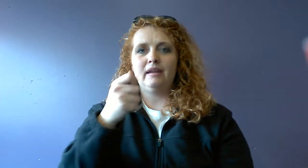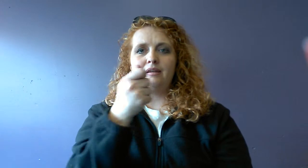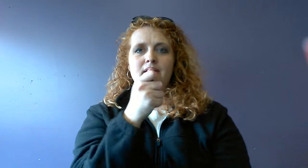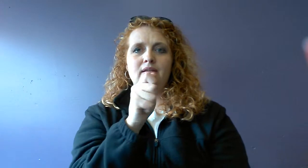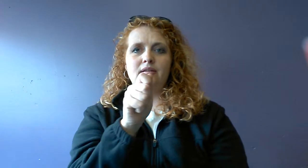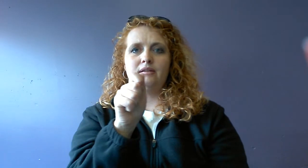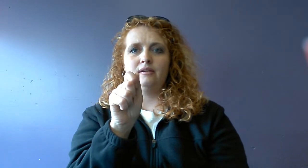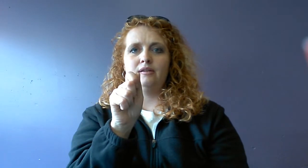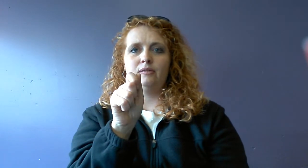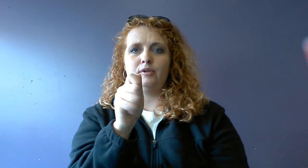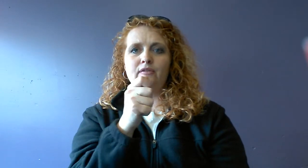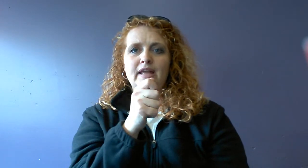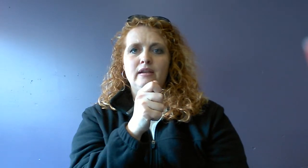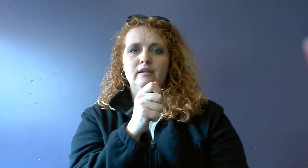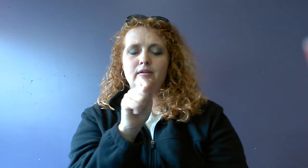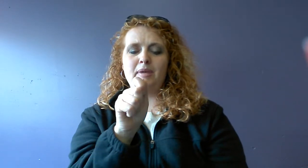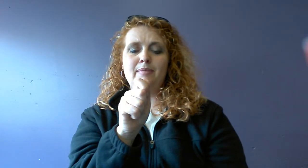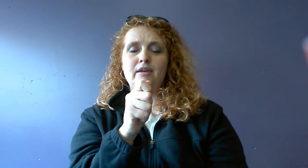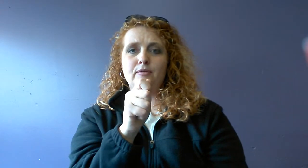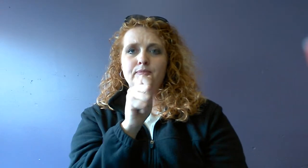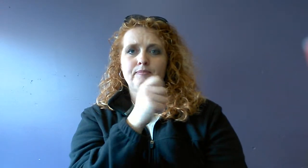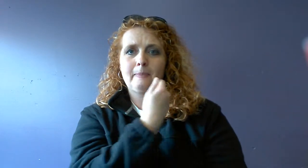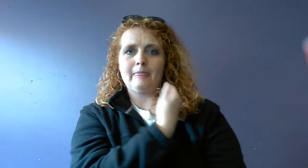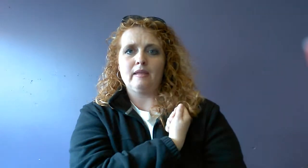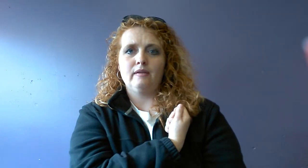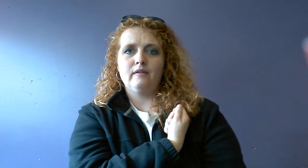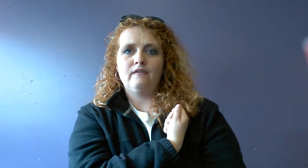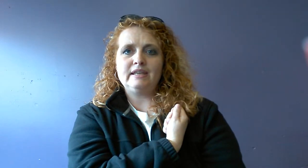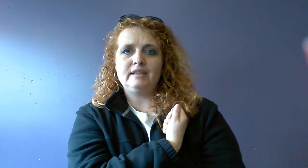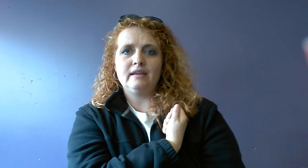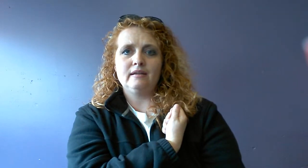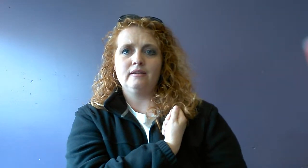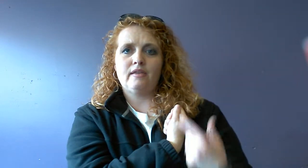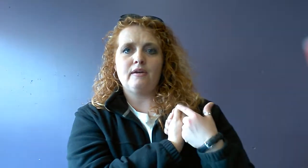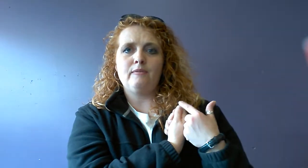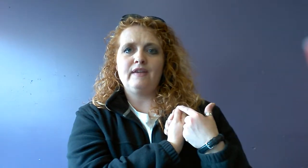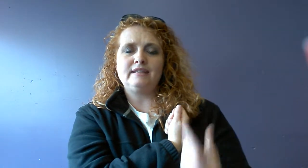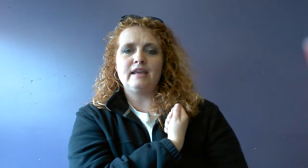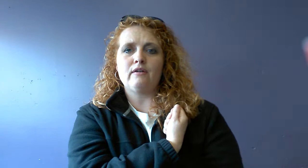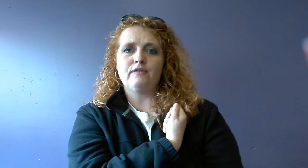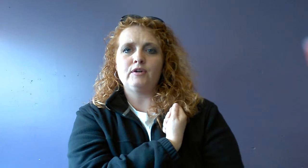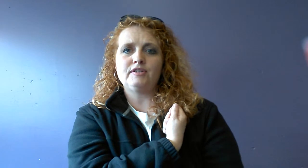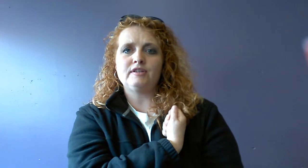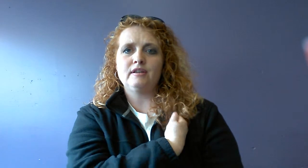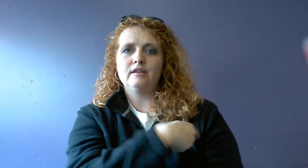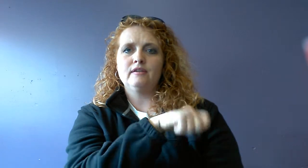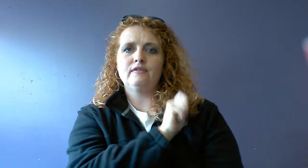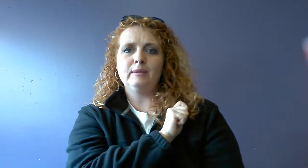Spain is with a flat baby O, facing thumb facing out first, flipping